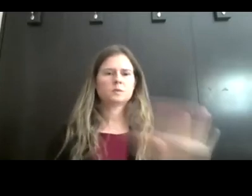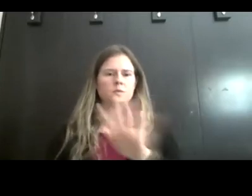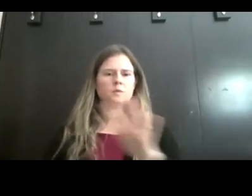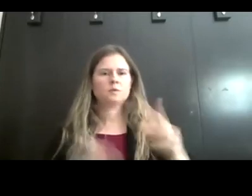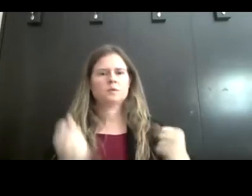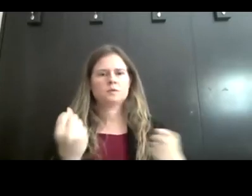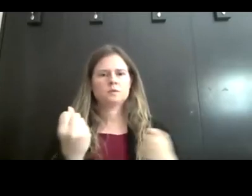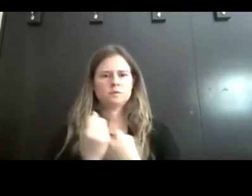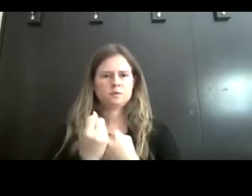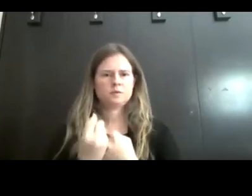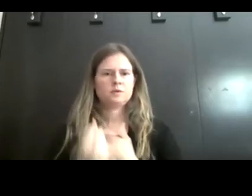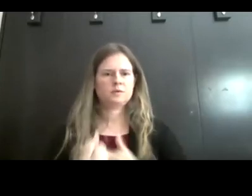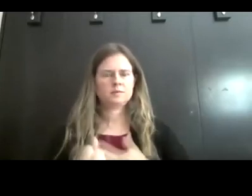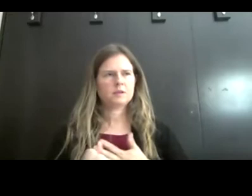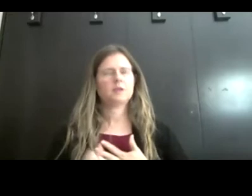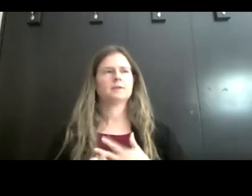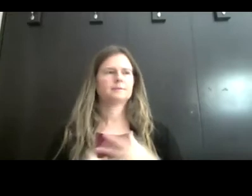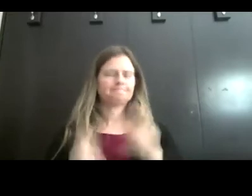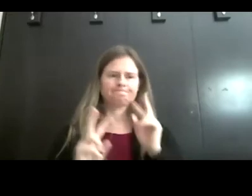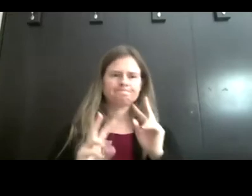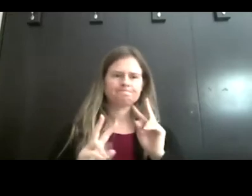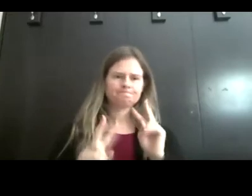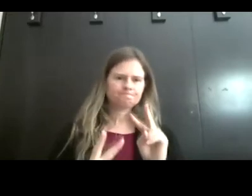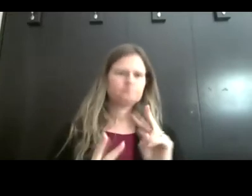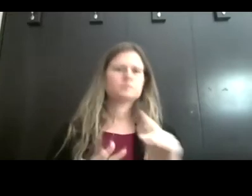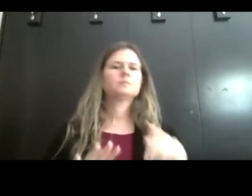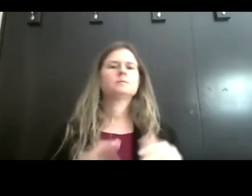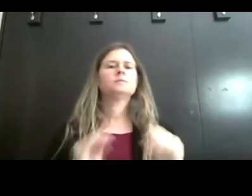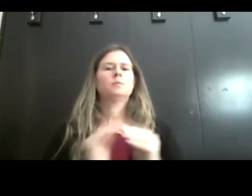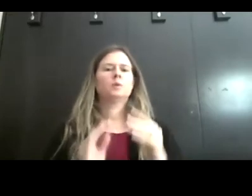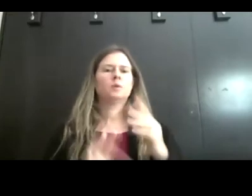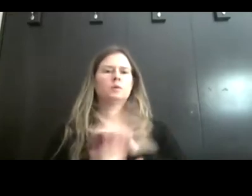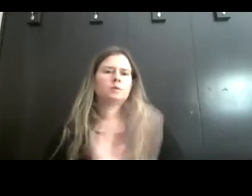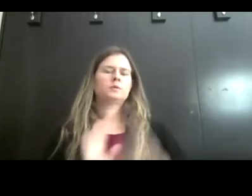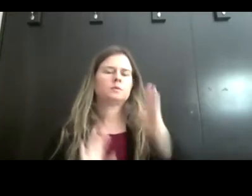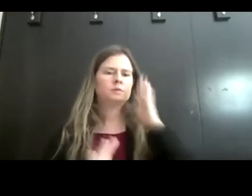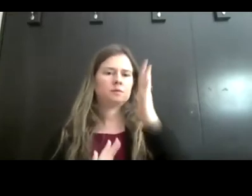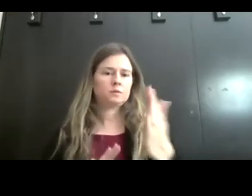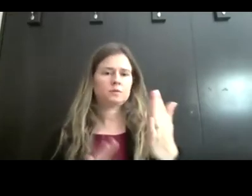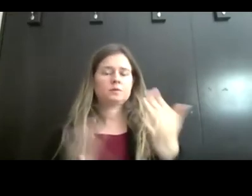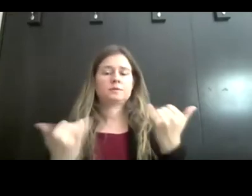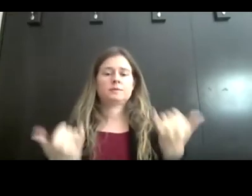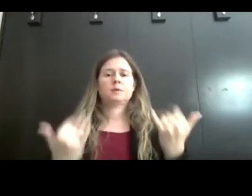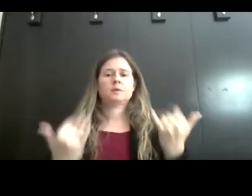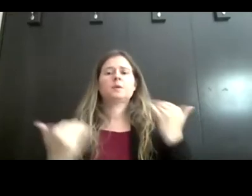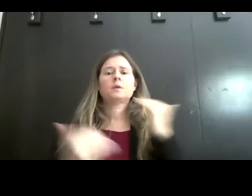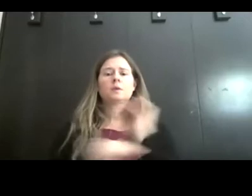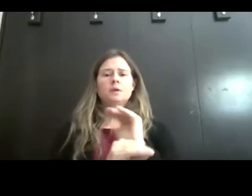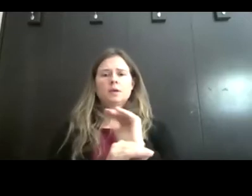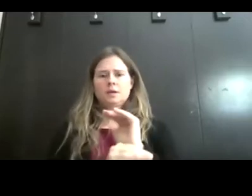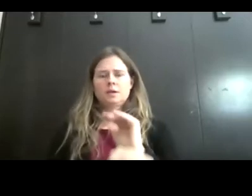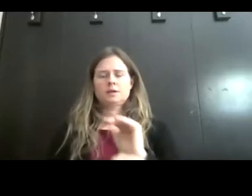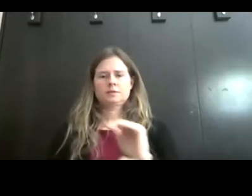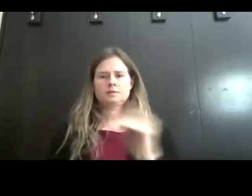watch out for other programs that are upcoming. Tonight, we are very pleased to have